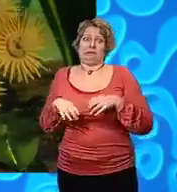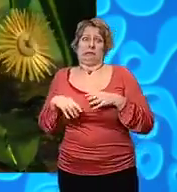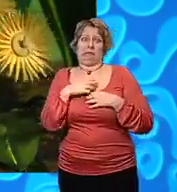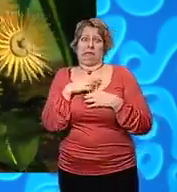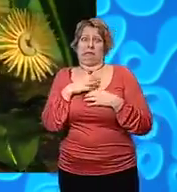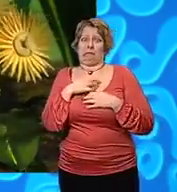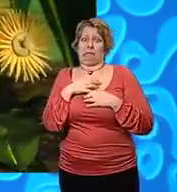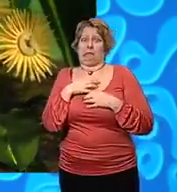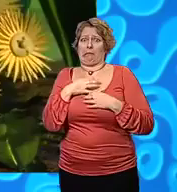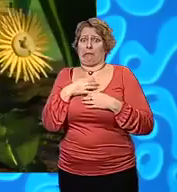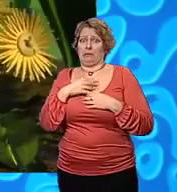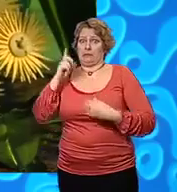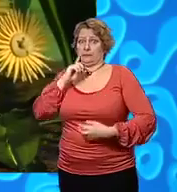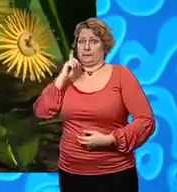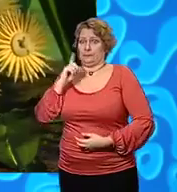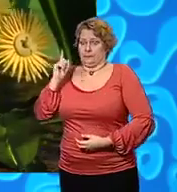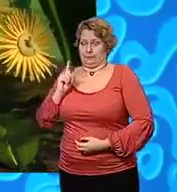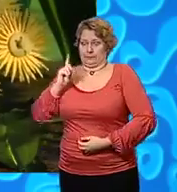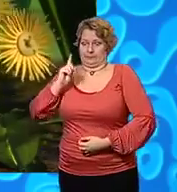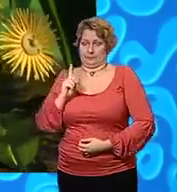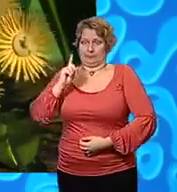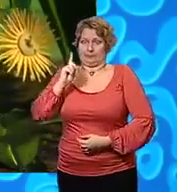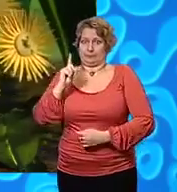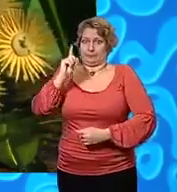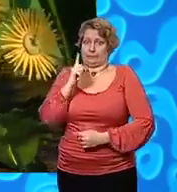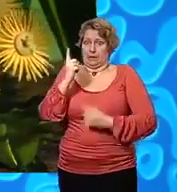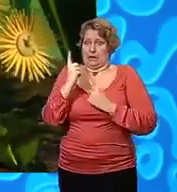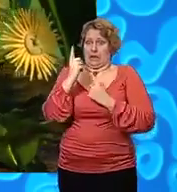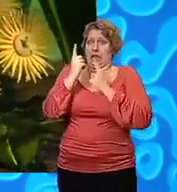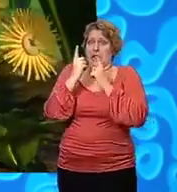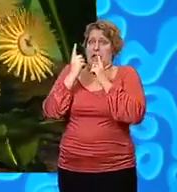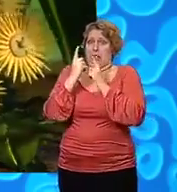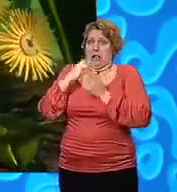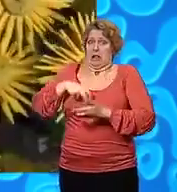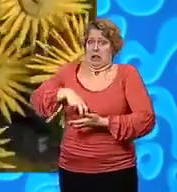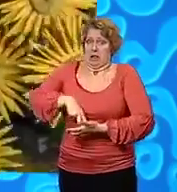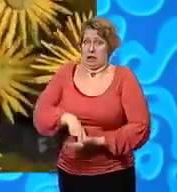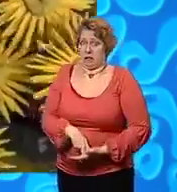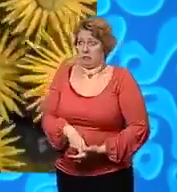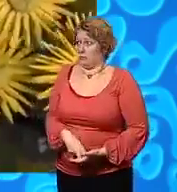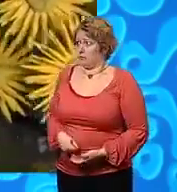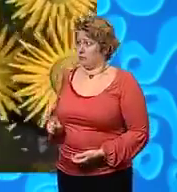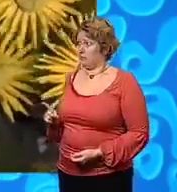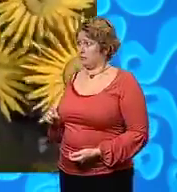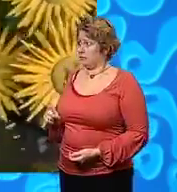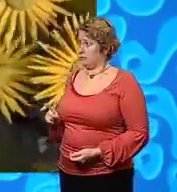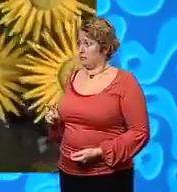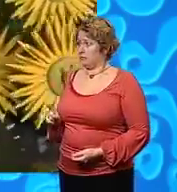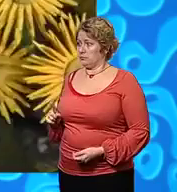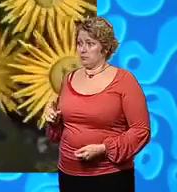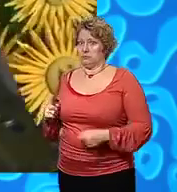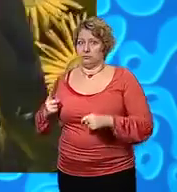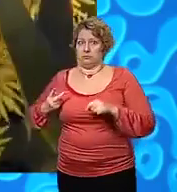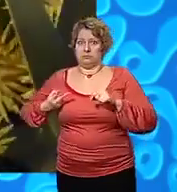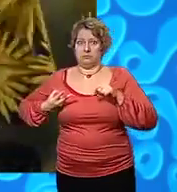with fright as Mrs. came nearer and nearer and knelt down beside them. She took a